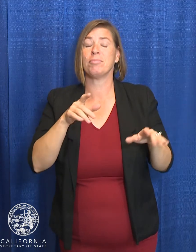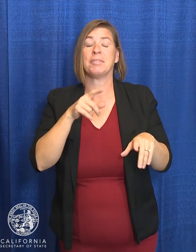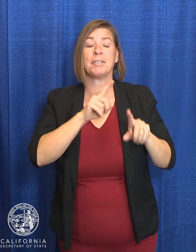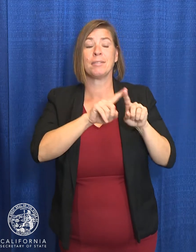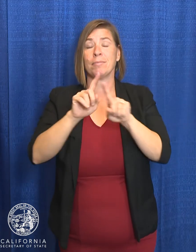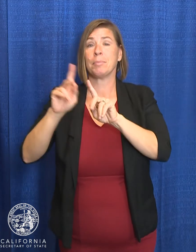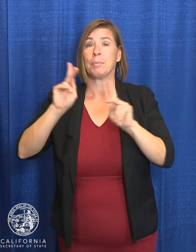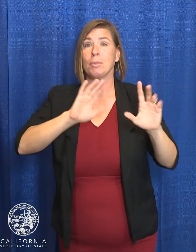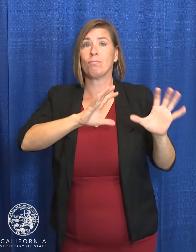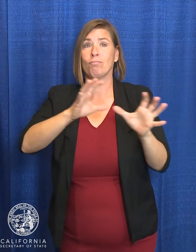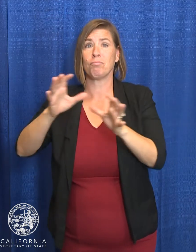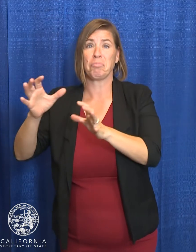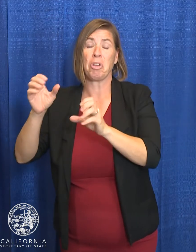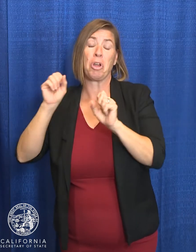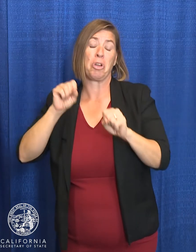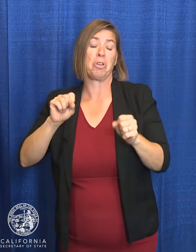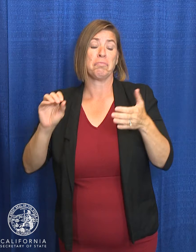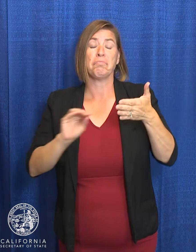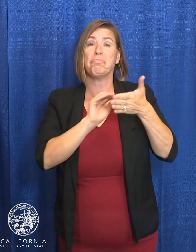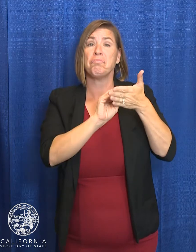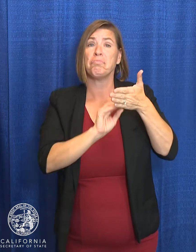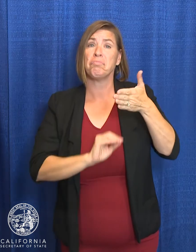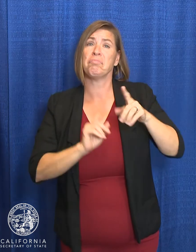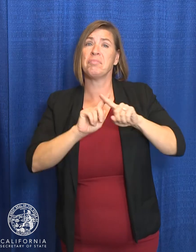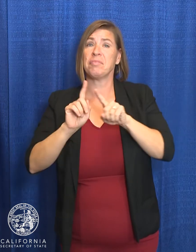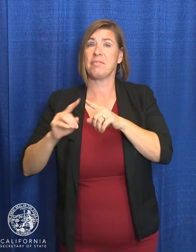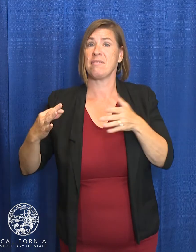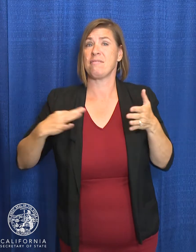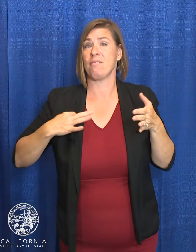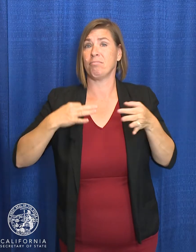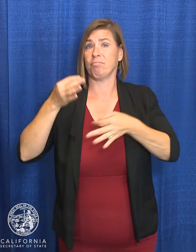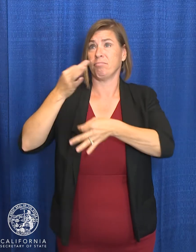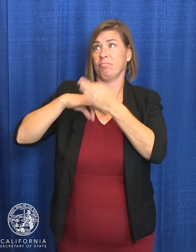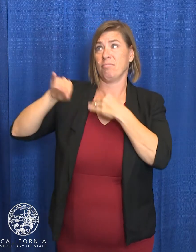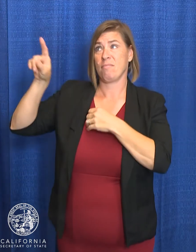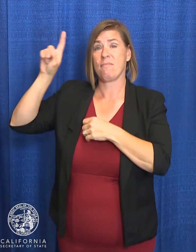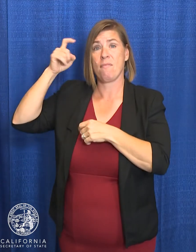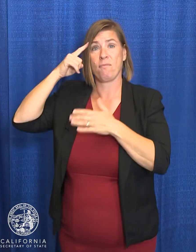of governor who have received the party's official endorsement.